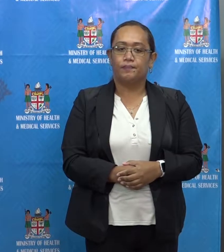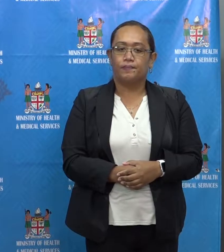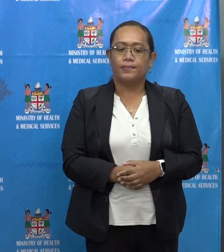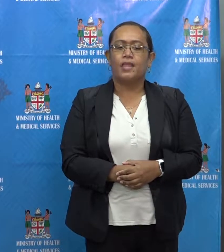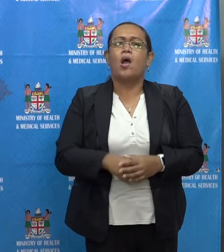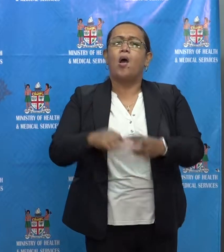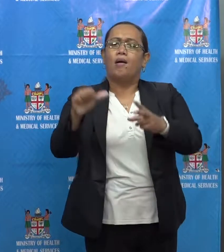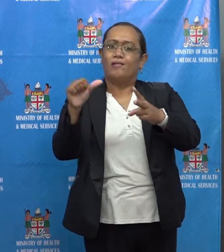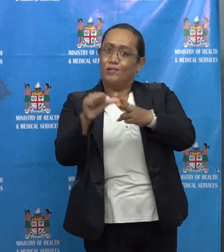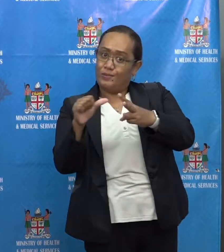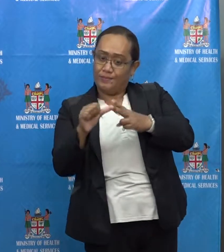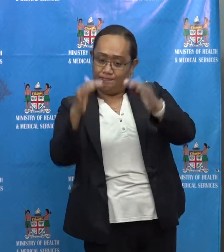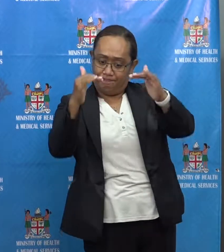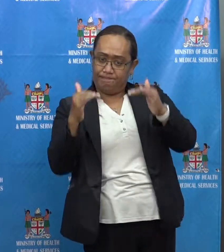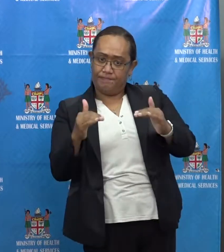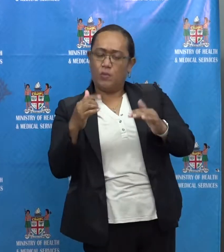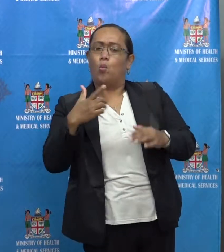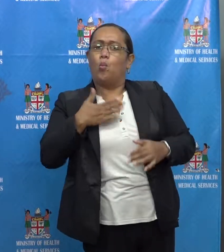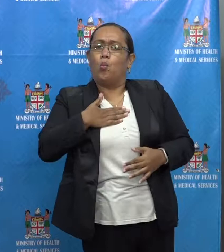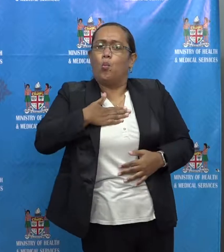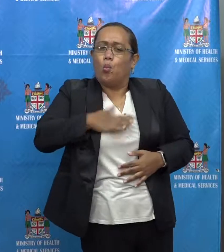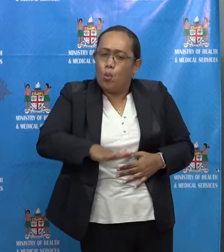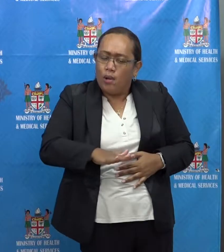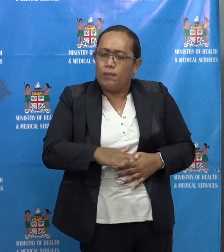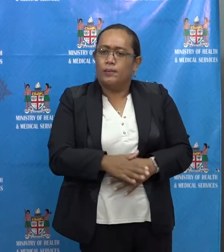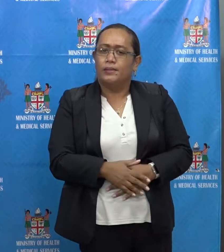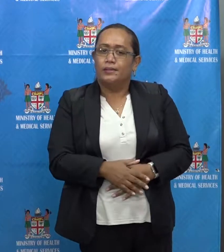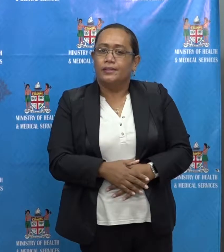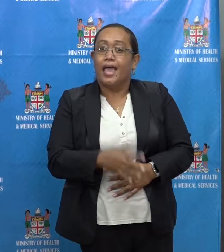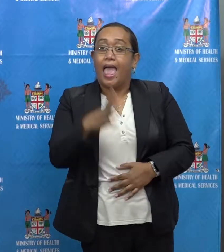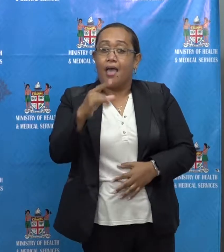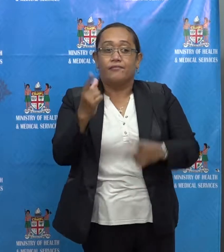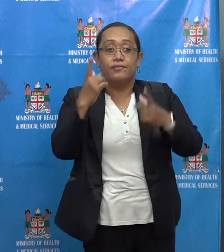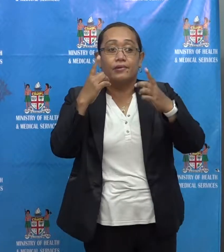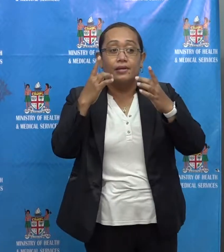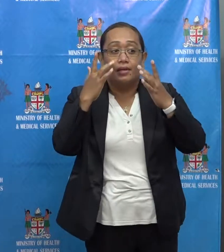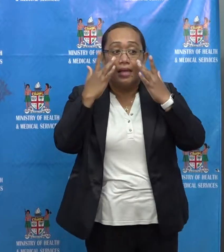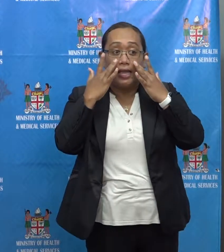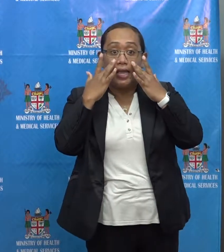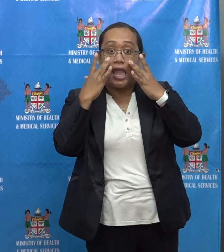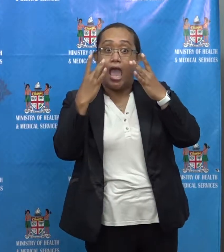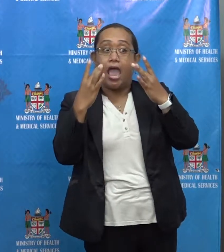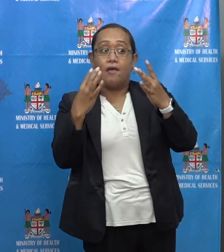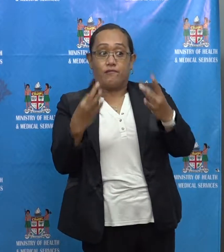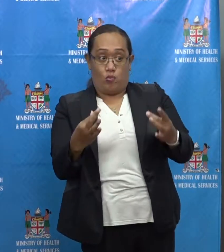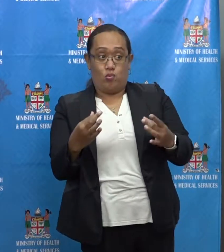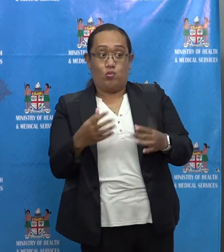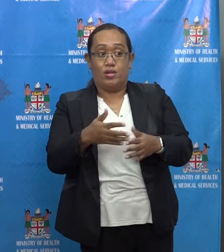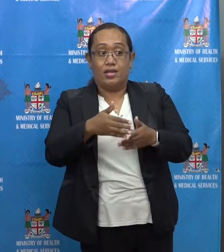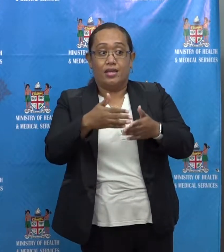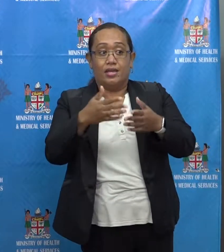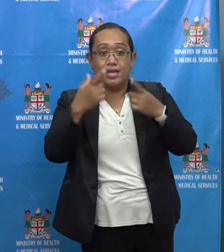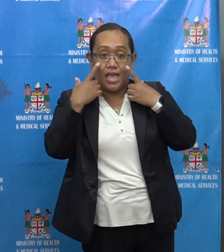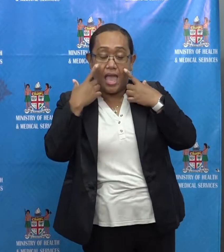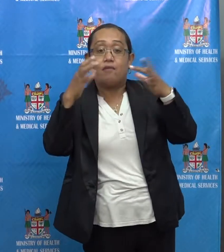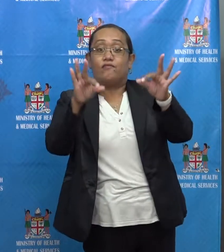There is a nationwide curfew between 11 p.m. and 4 a.m. every day or every